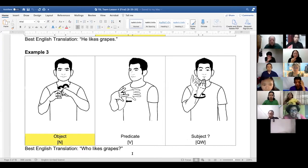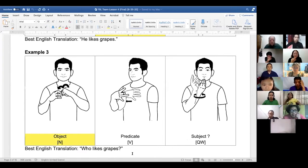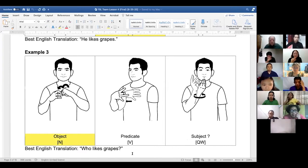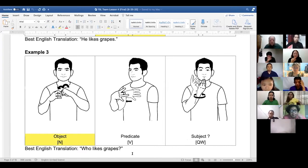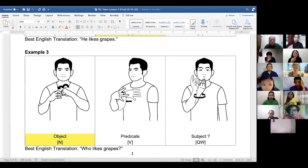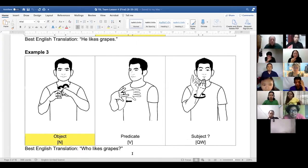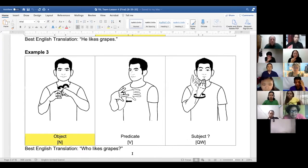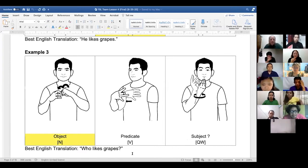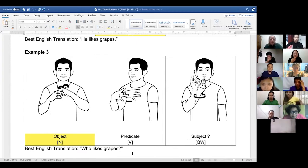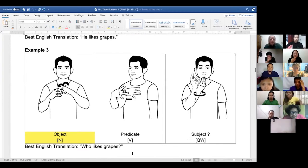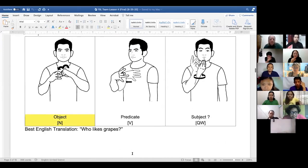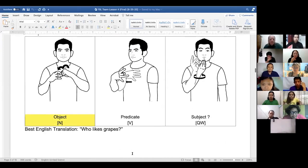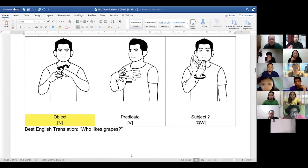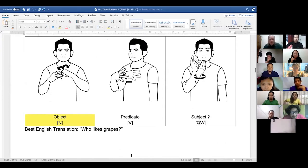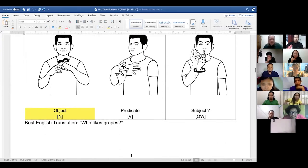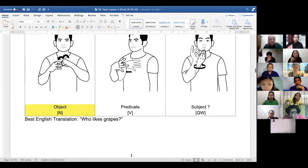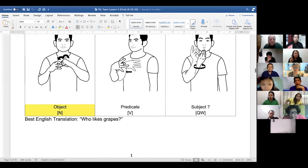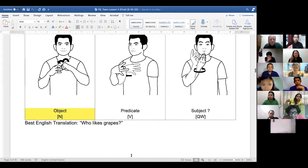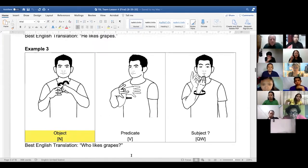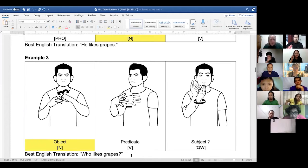Okay, I'll go back up number 2. Let me just check again.